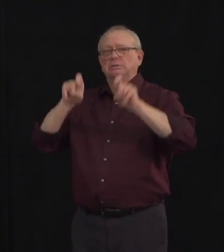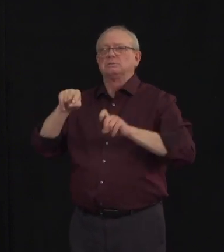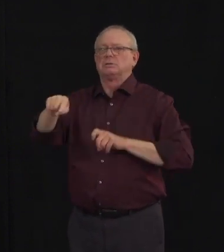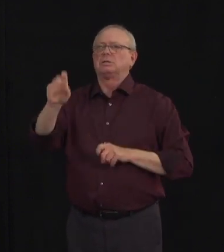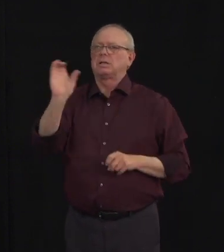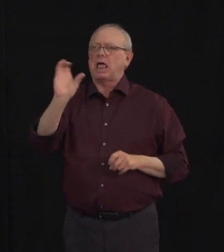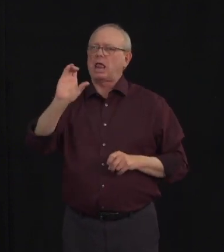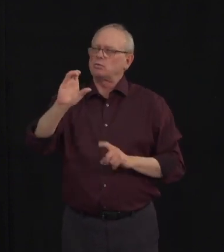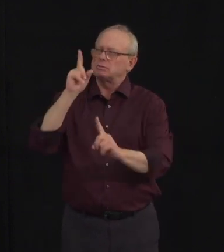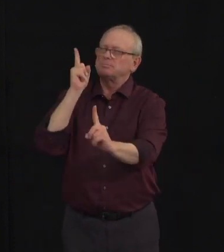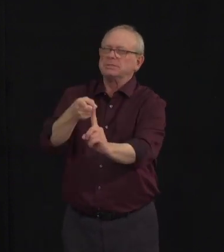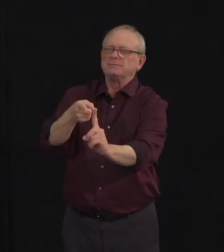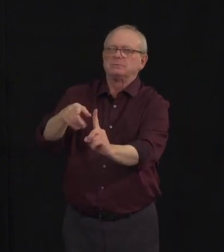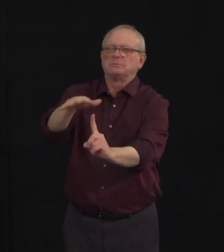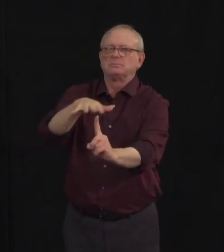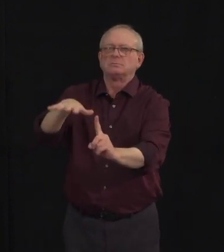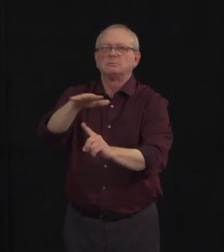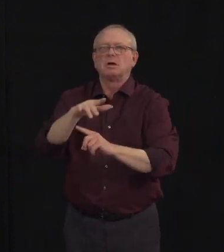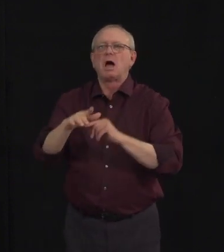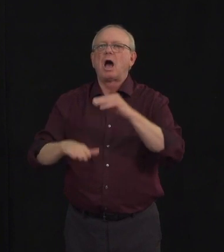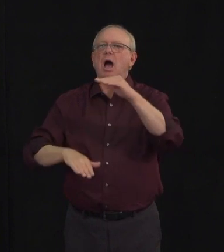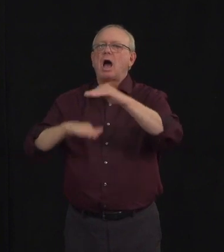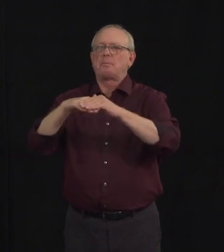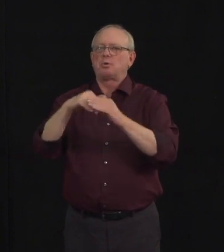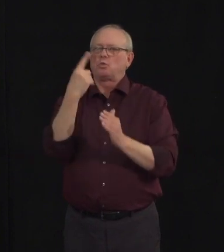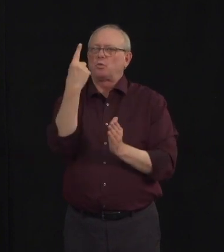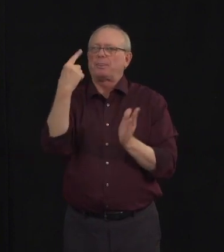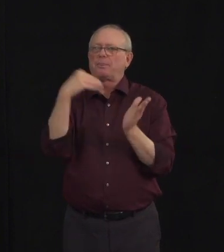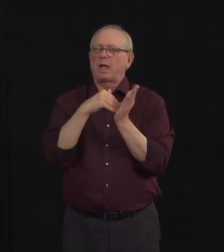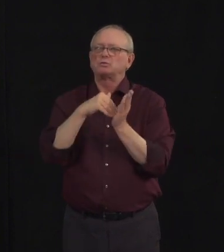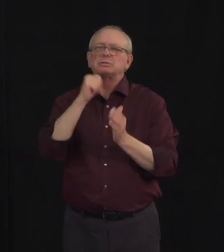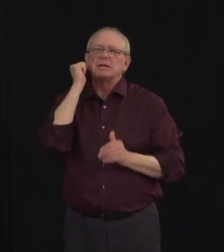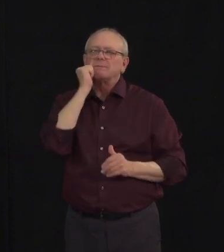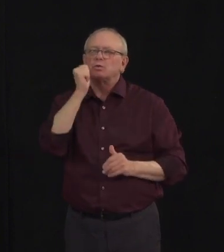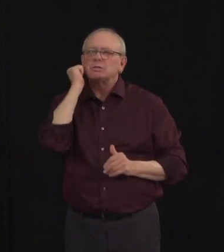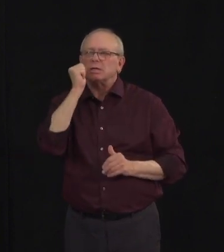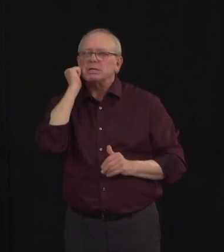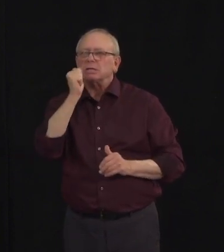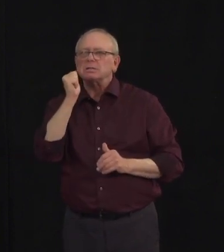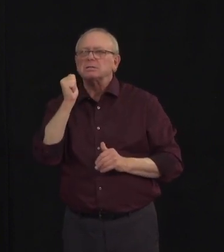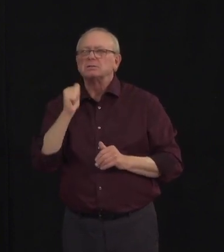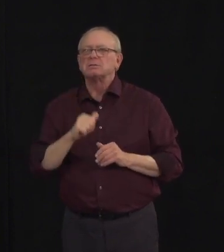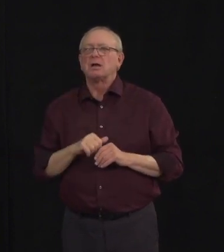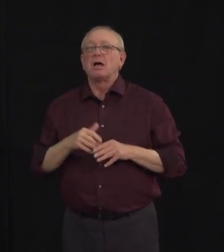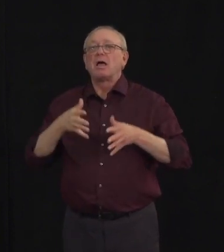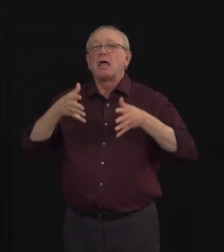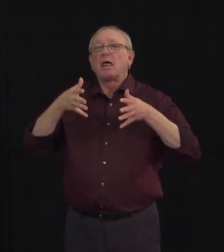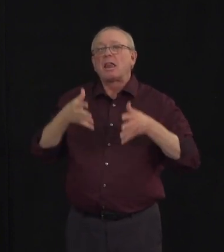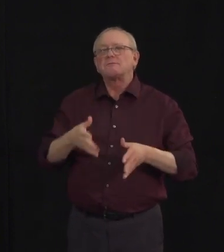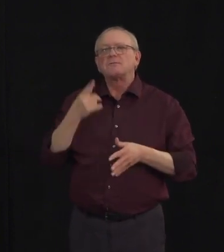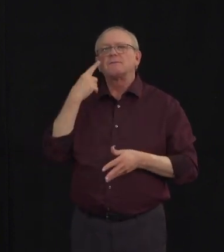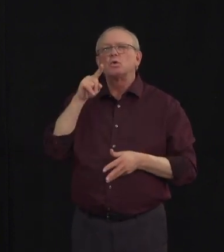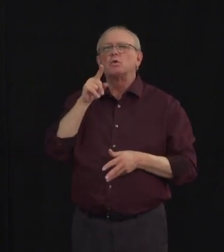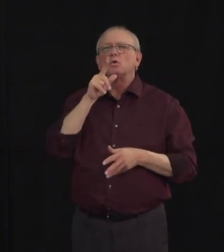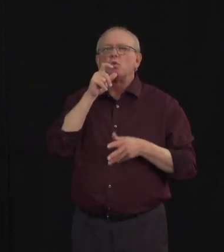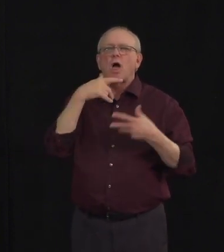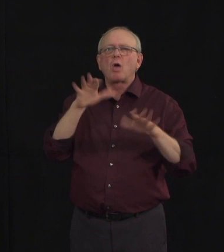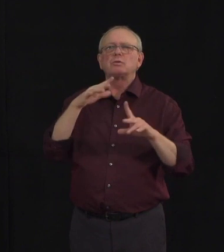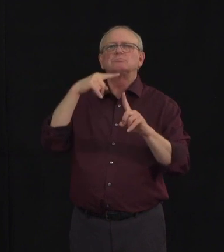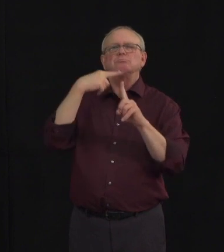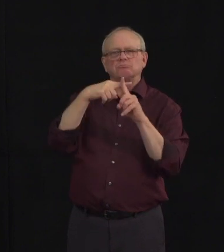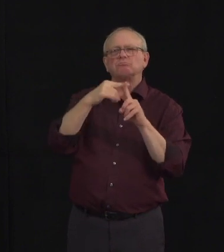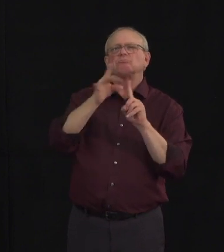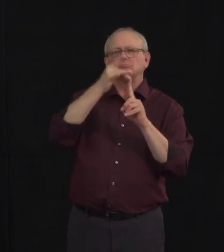day in order to make sure we leave room to test those who are sick. But I encourage anyone in the Calgary Zone who